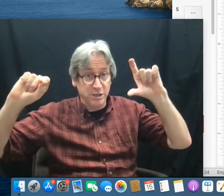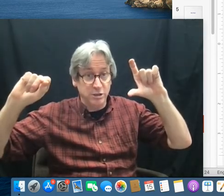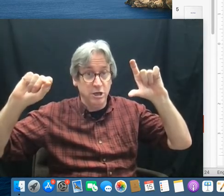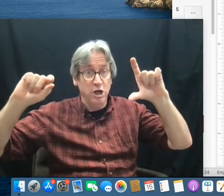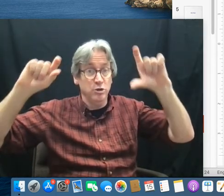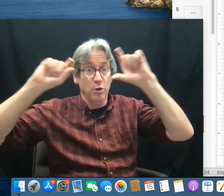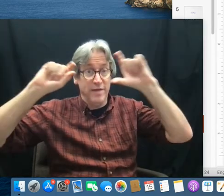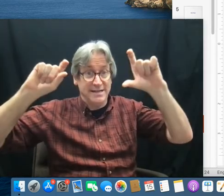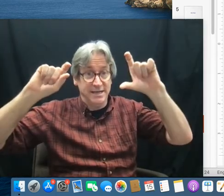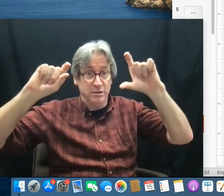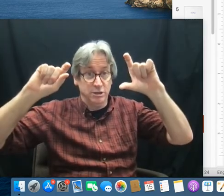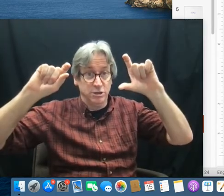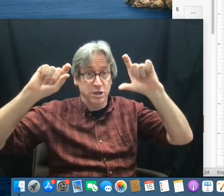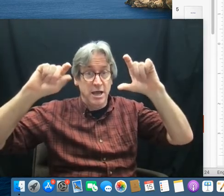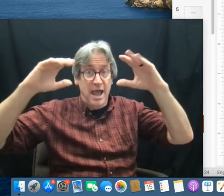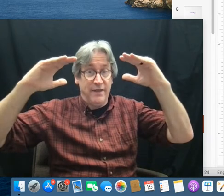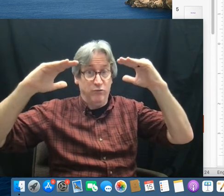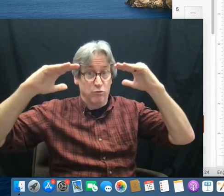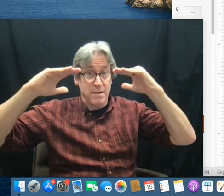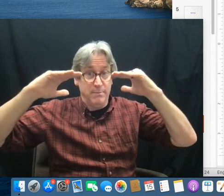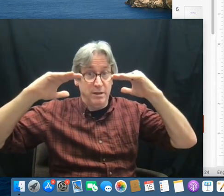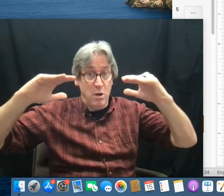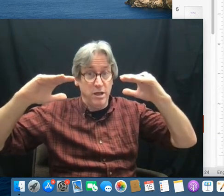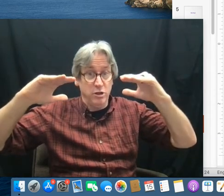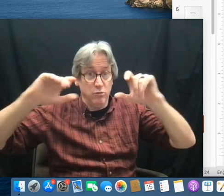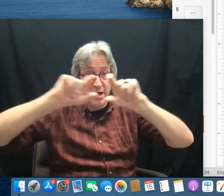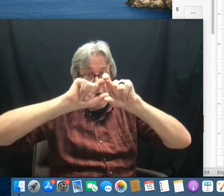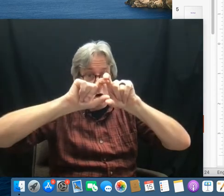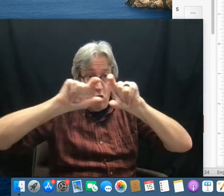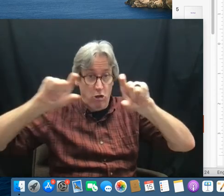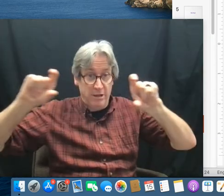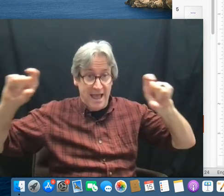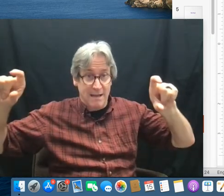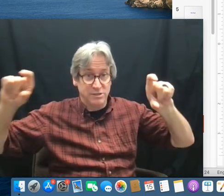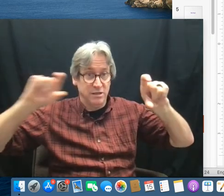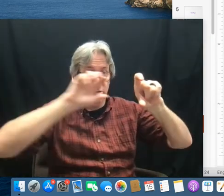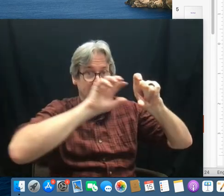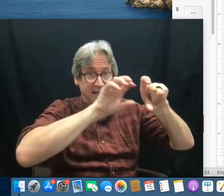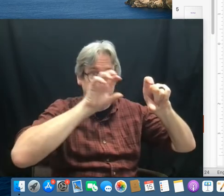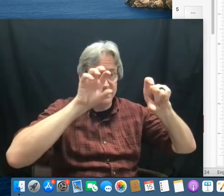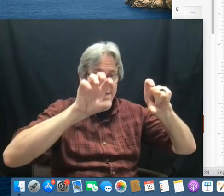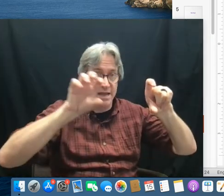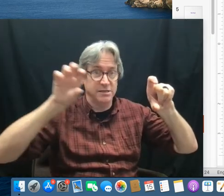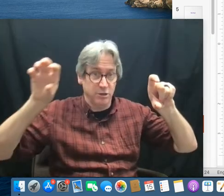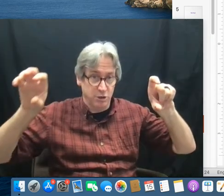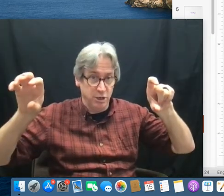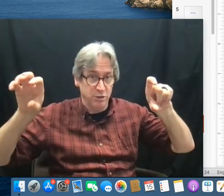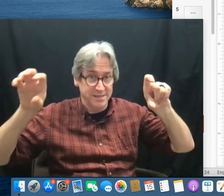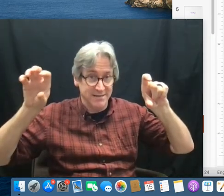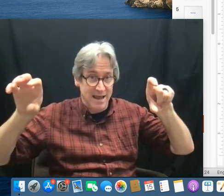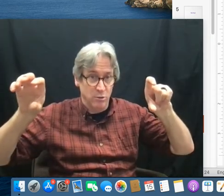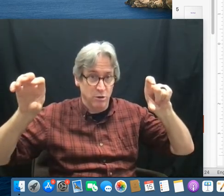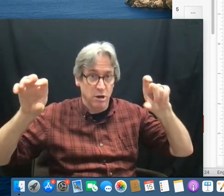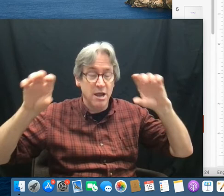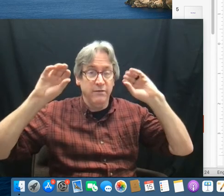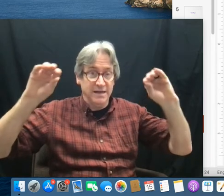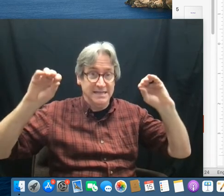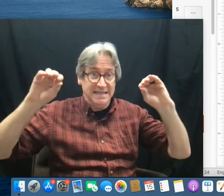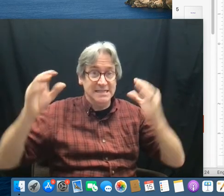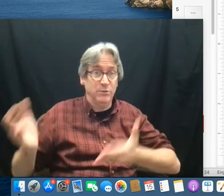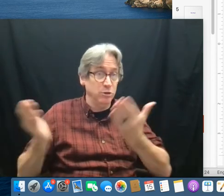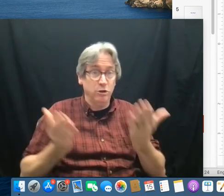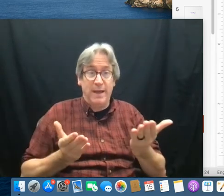a code, so that we can remember what we signed and in what order. So if you do the English sentence with capitals at the beginning,